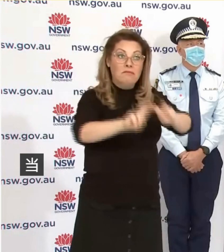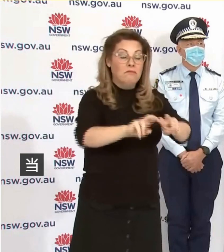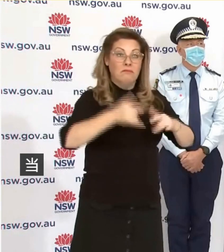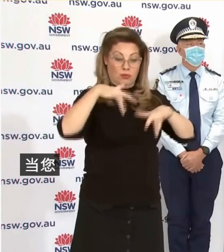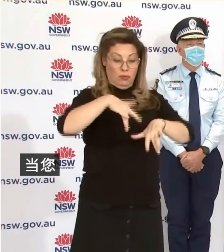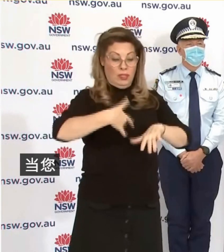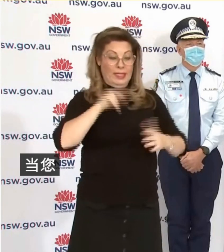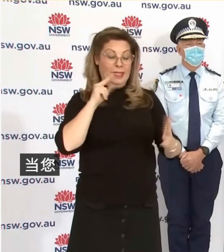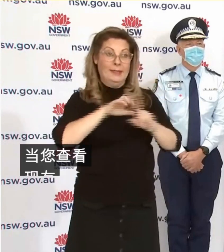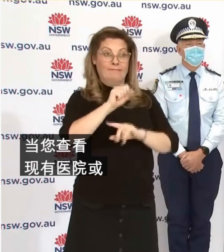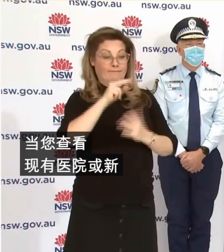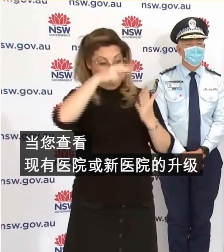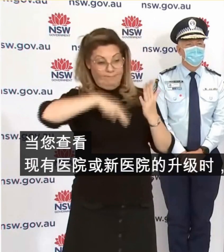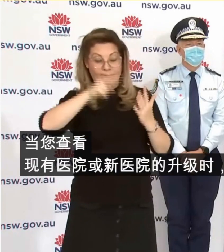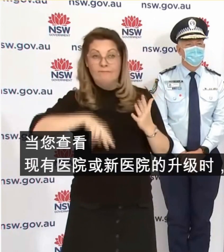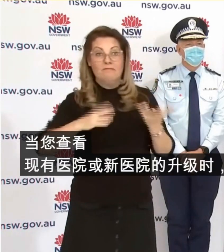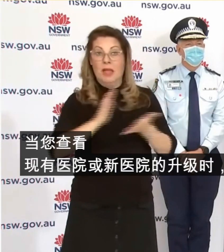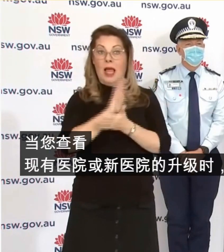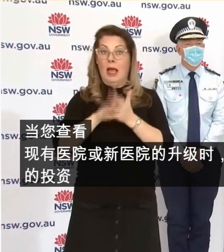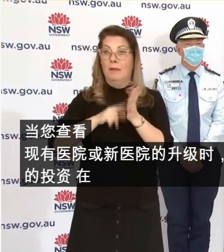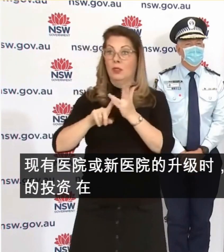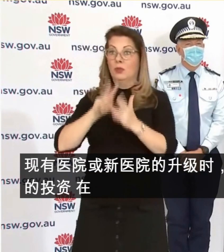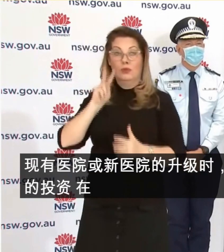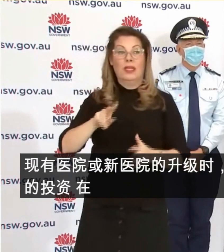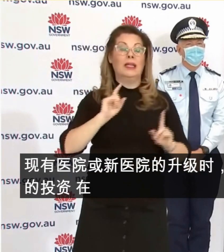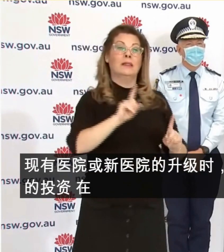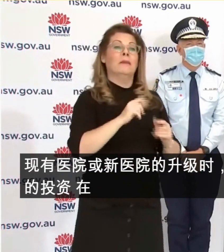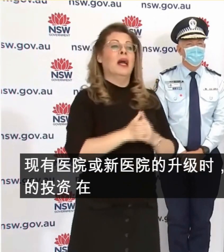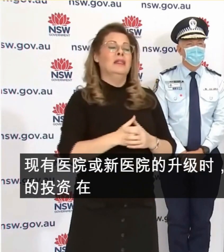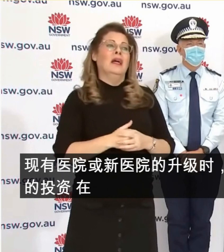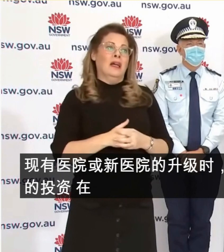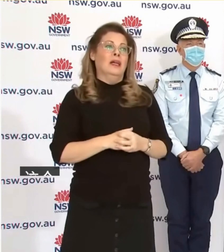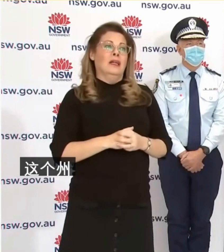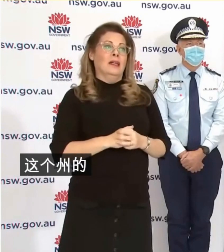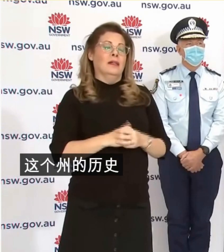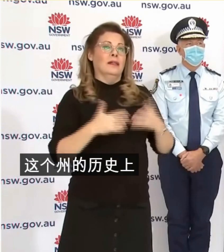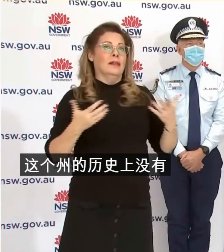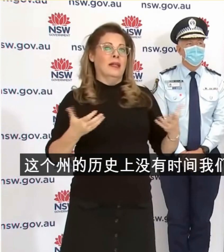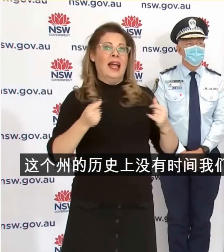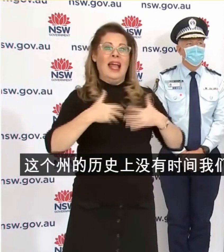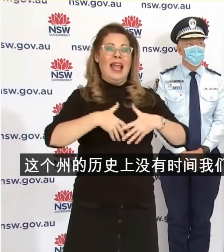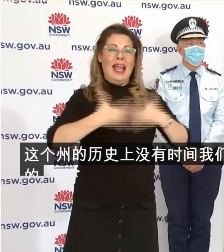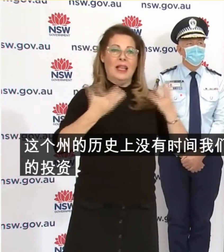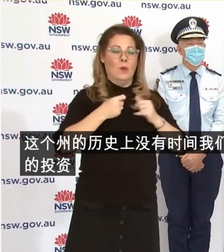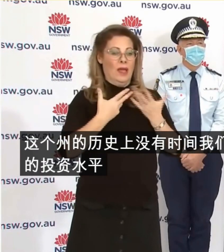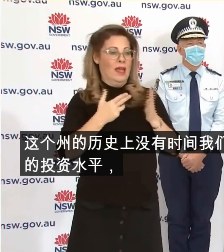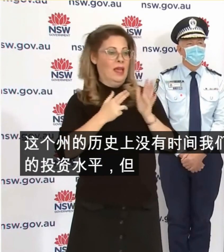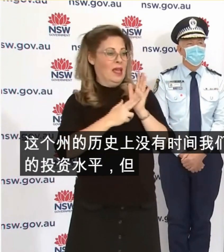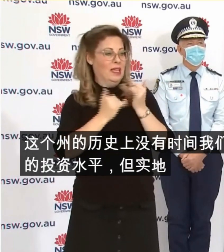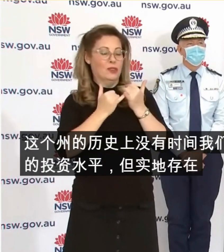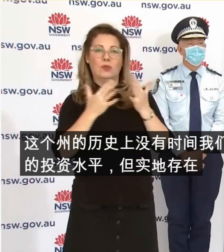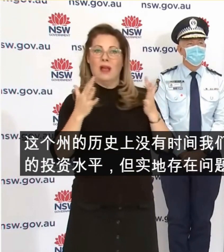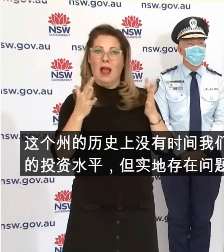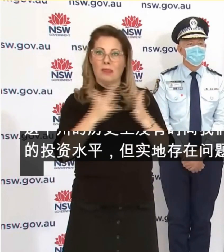investment in regional and rural health. When you look at the upgrade of existing hospitals or new hospitals, there's no time in the history of this state have we seen that